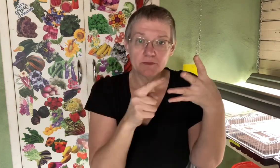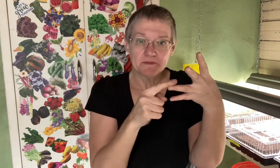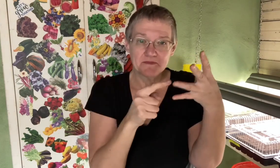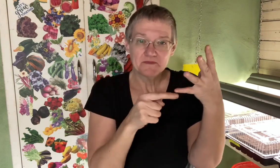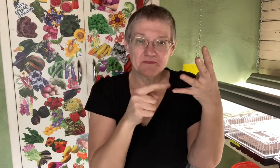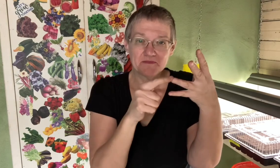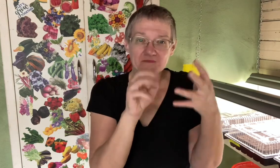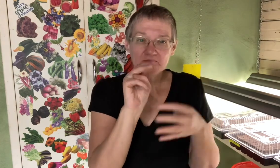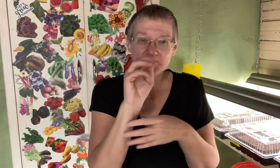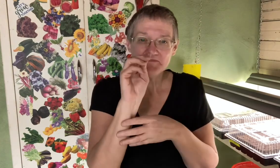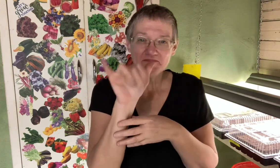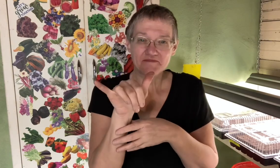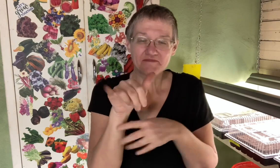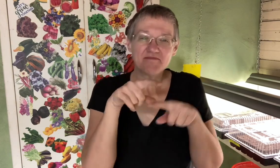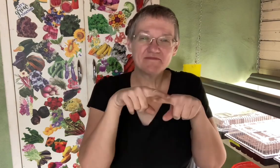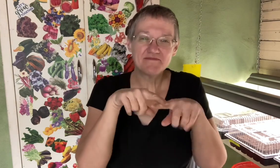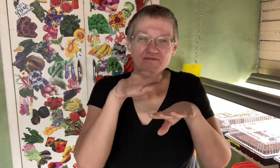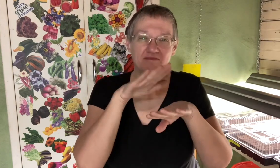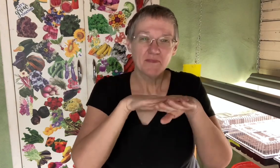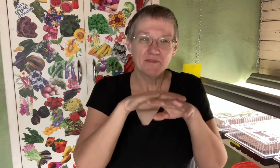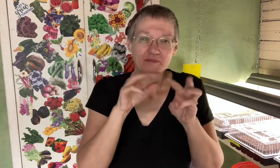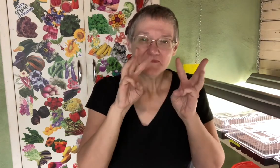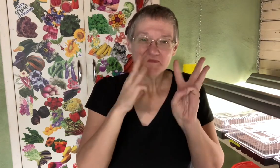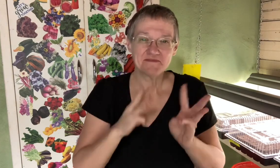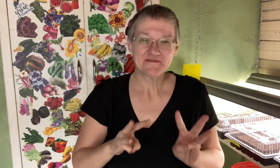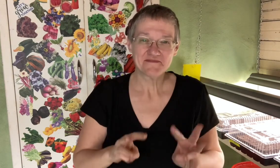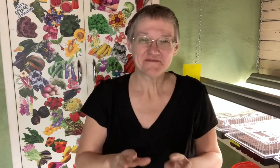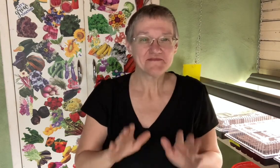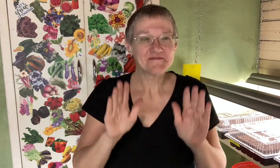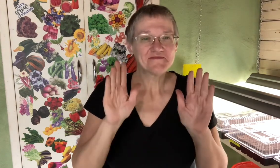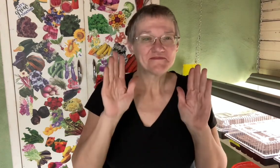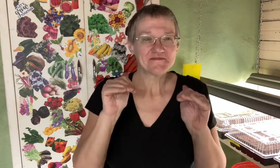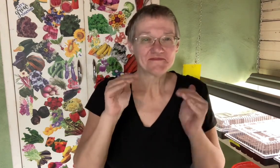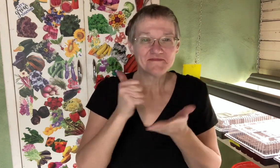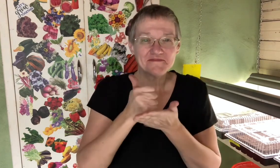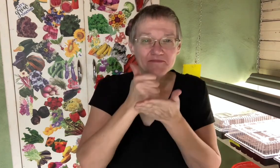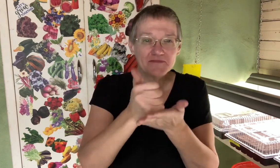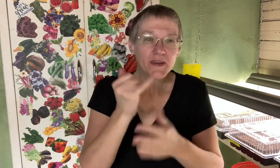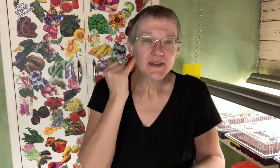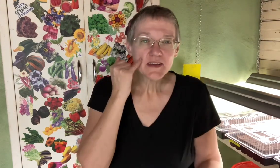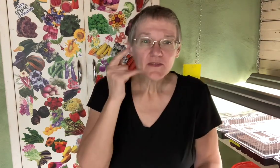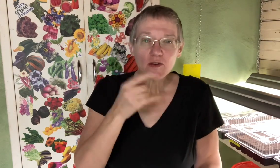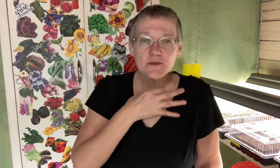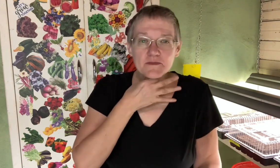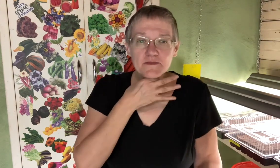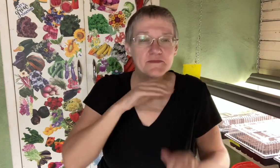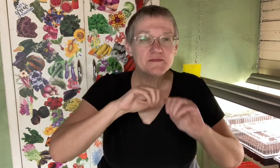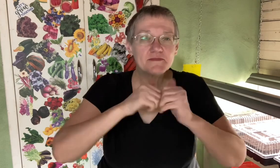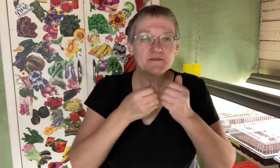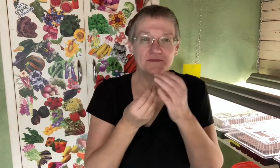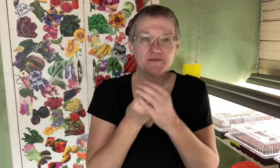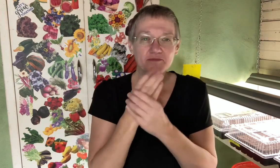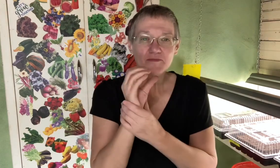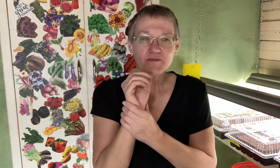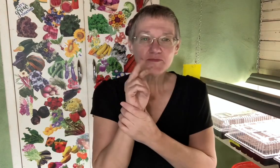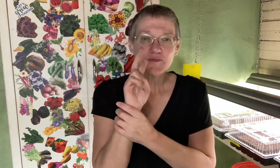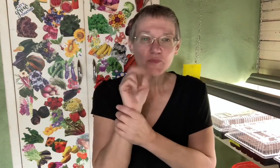the ground towards the end of May. It's going to depend on the weather. I hope that helps you if you're curious how to